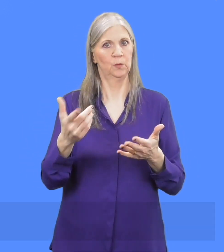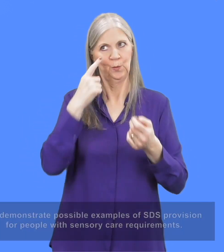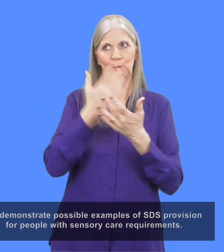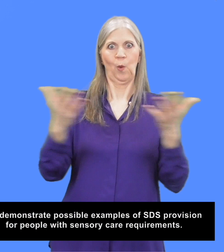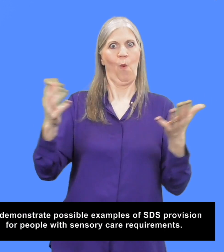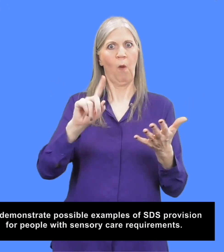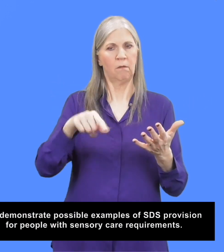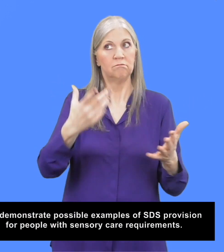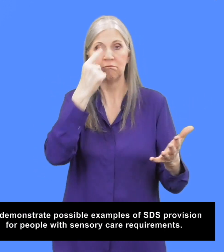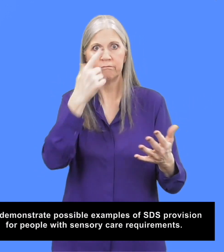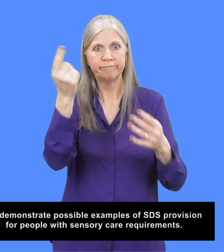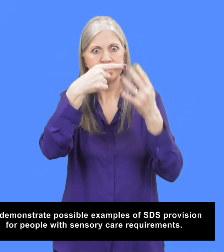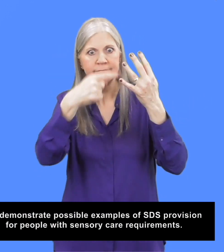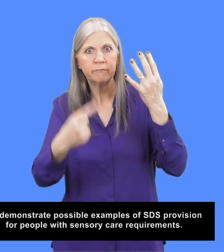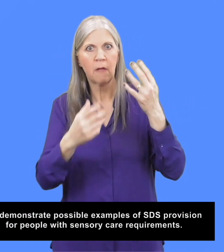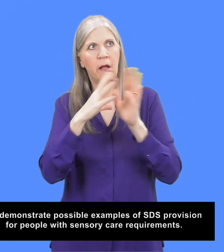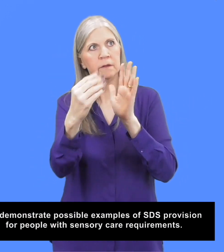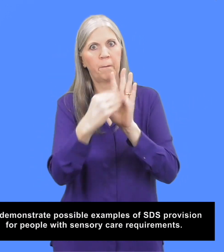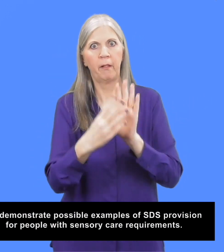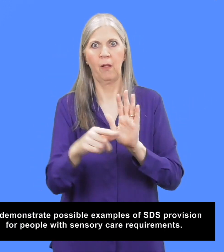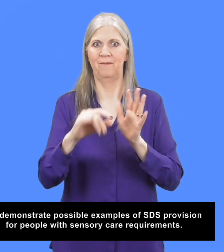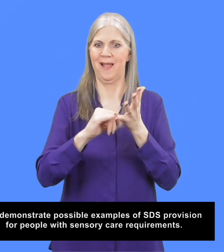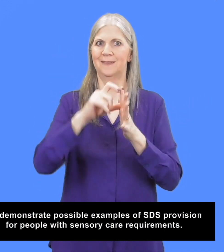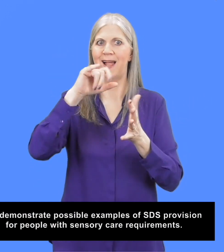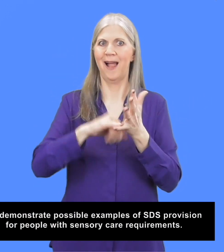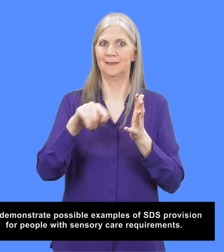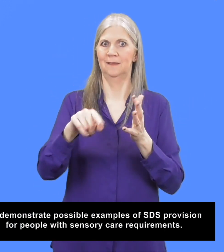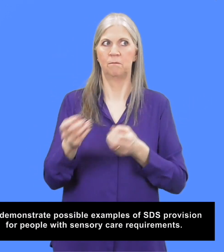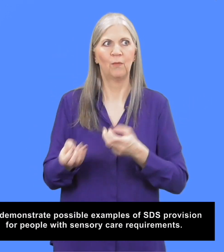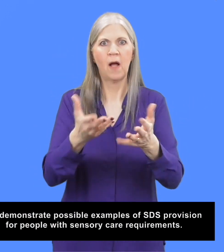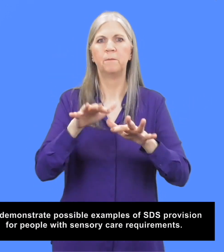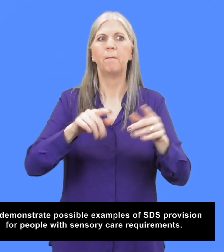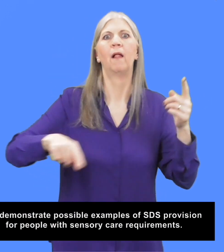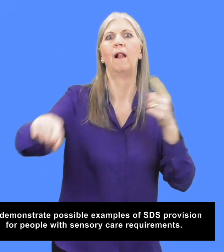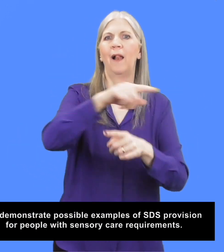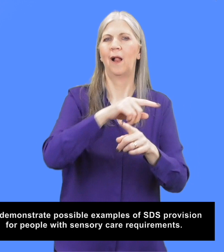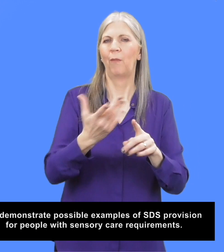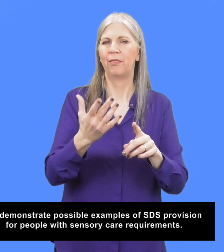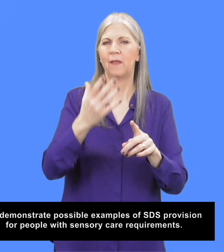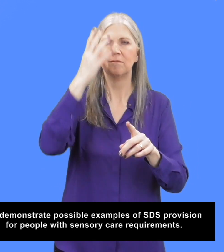demonstrate possible examples of SDS provision for people with sensory care requirements.